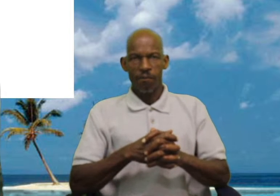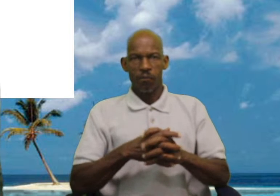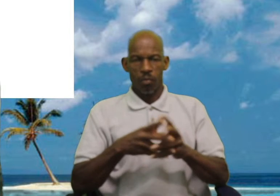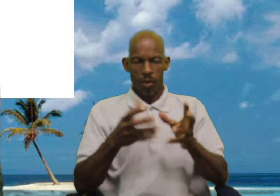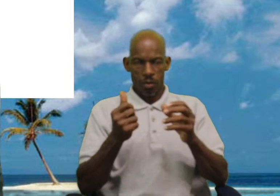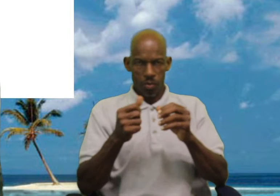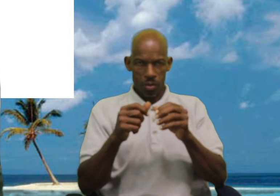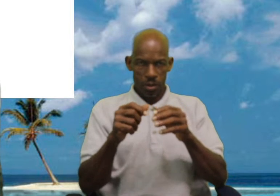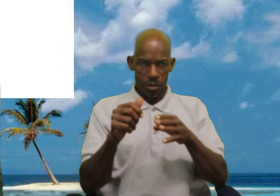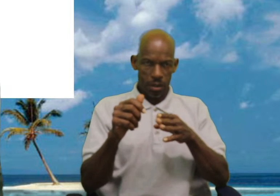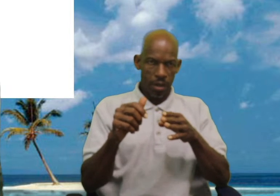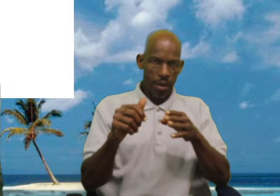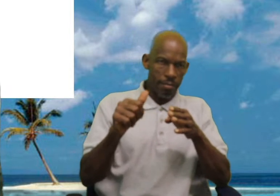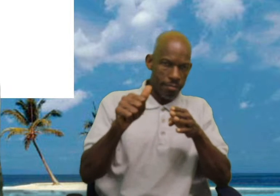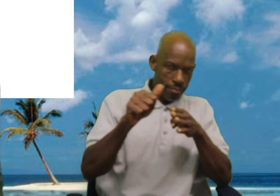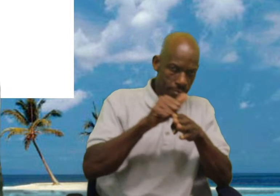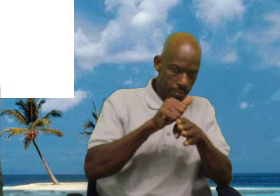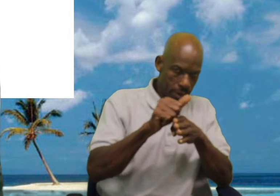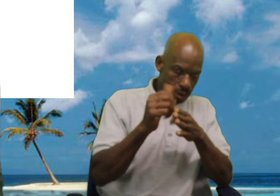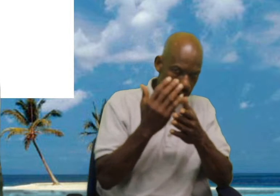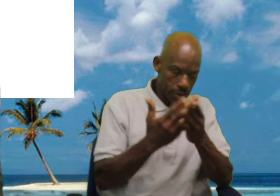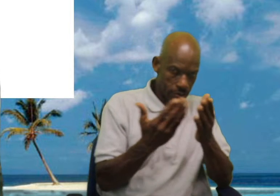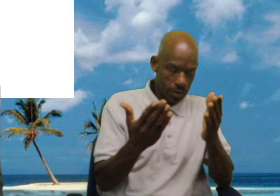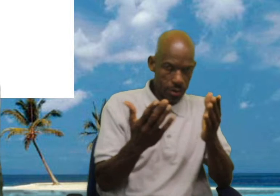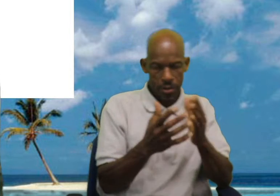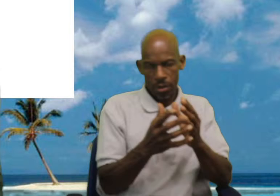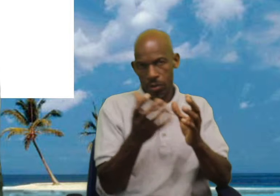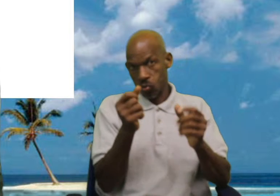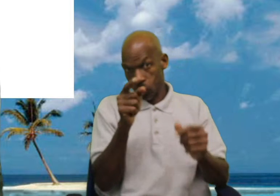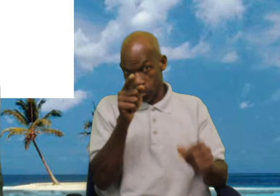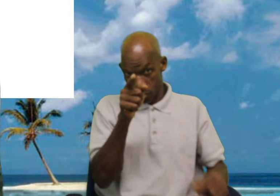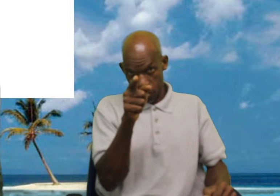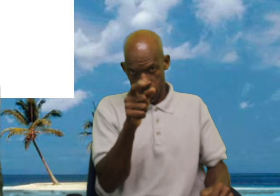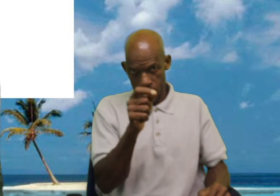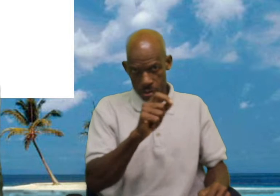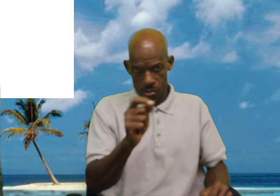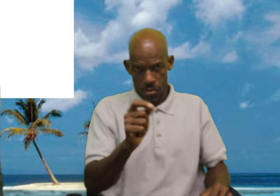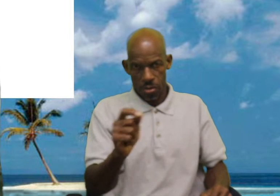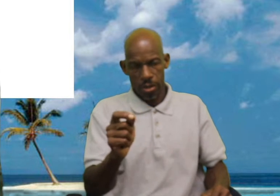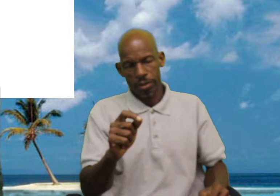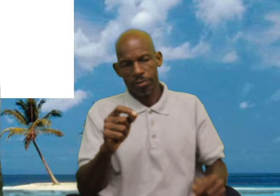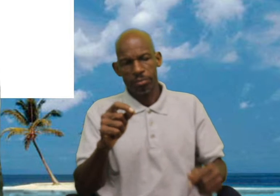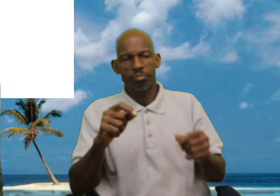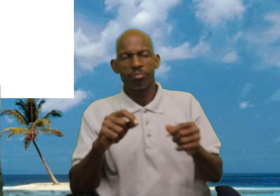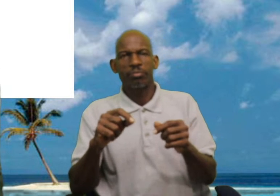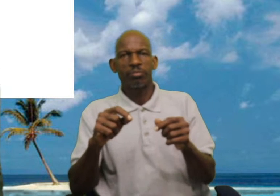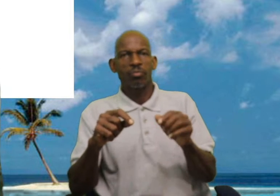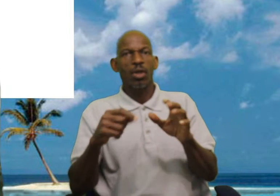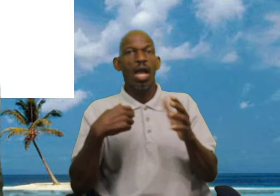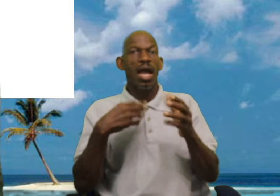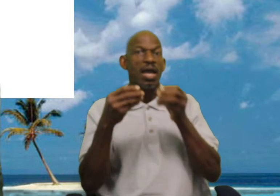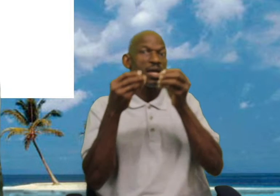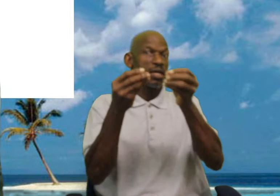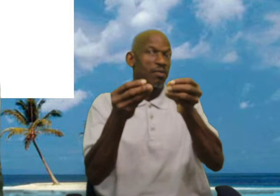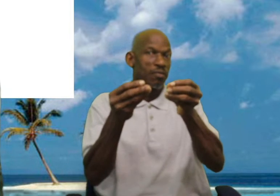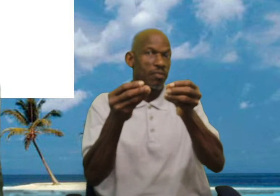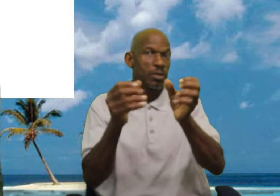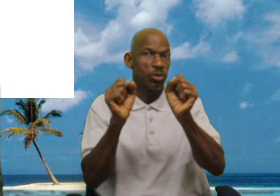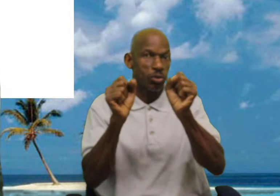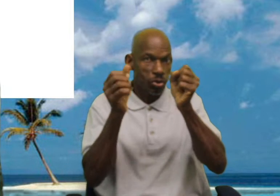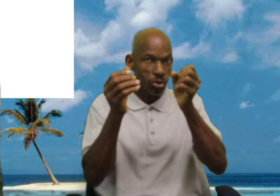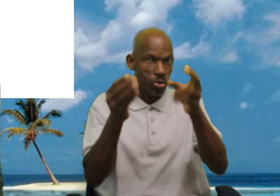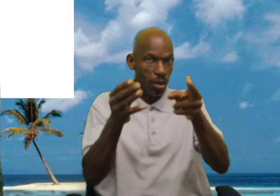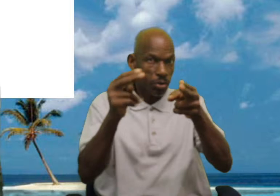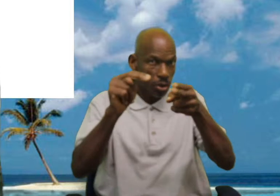practice here. So I want you to write for me the pronoun to replace each one of